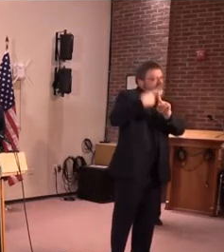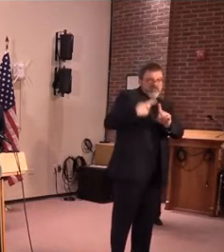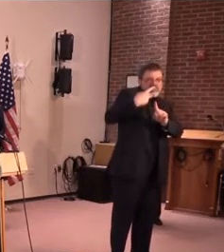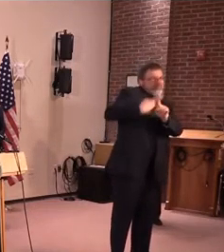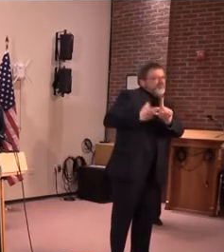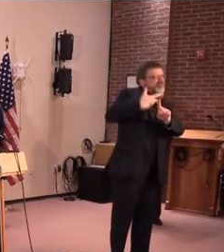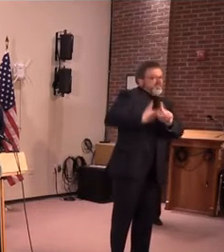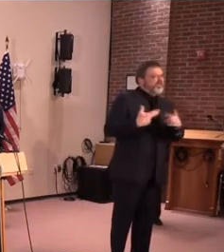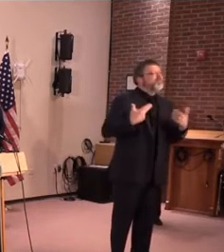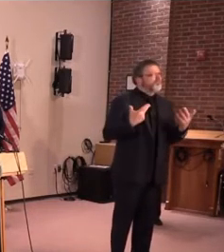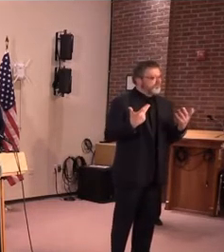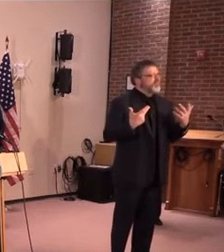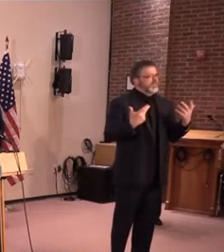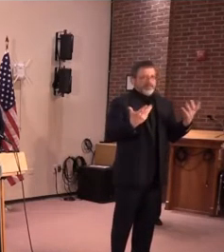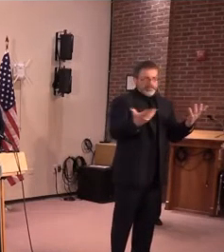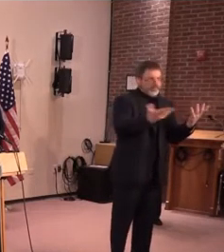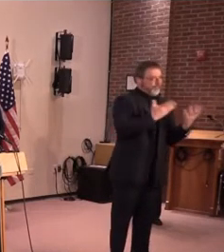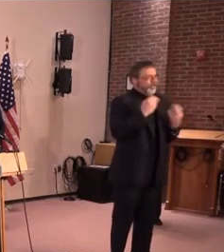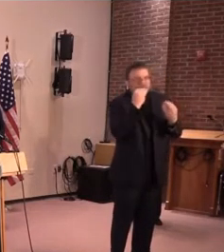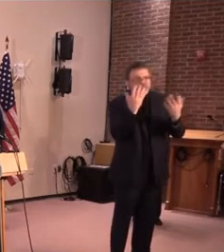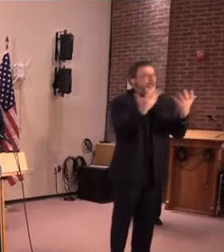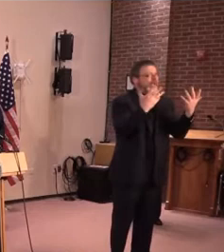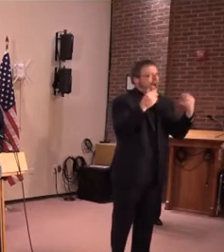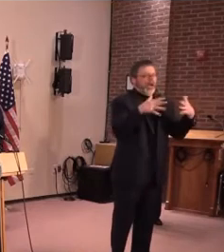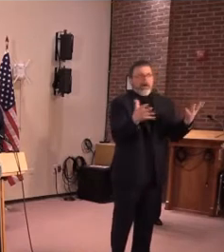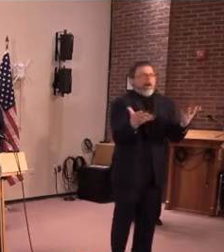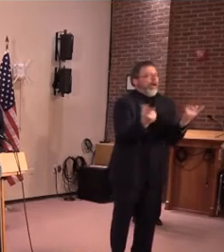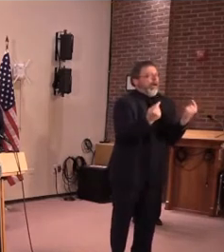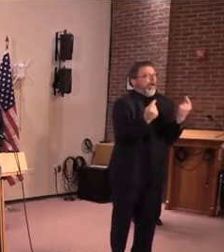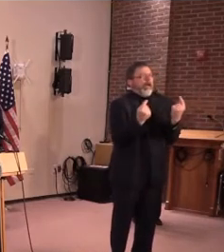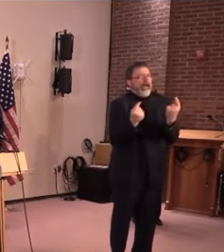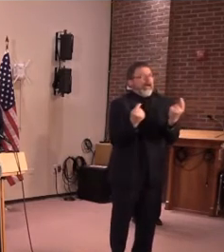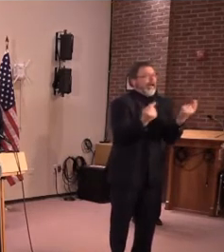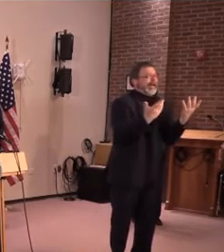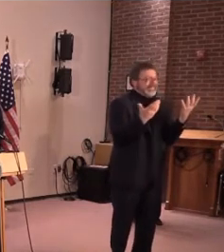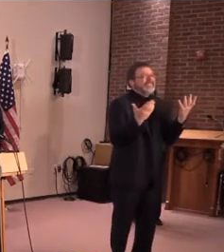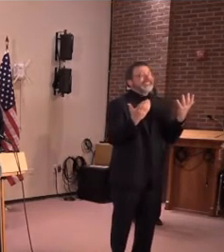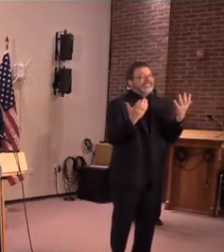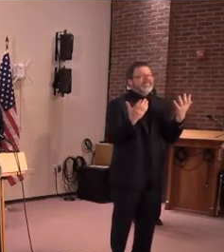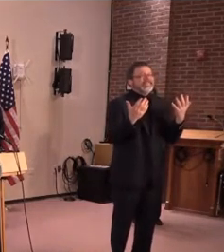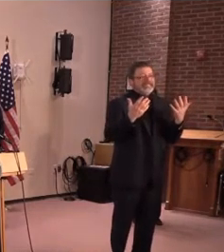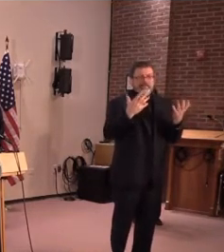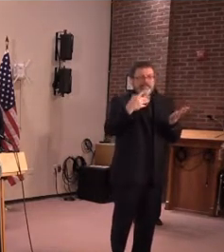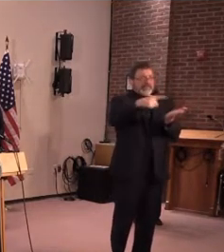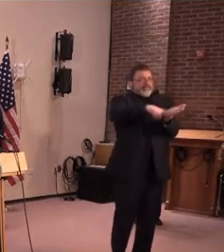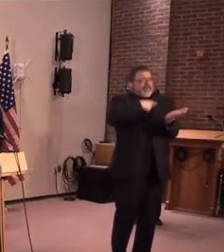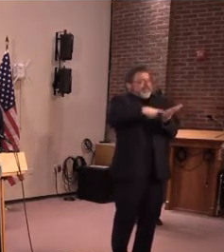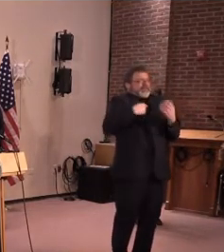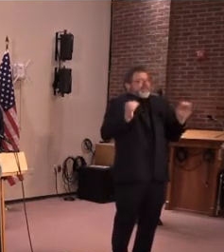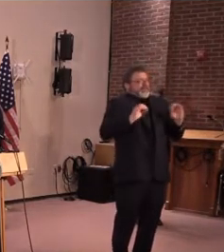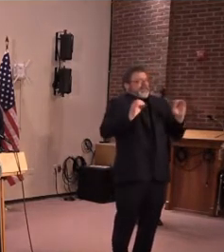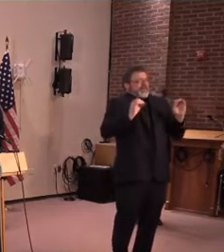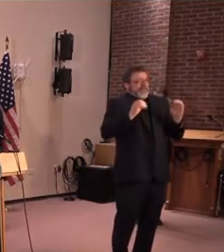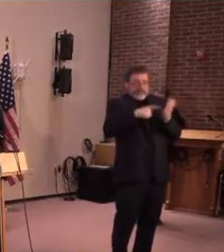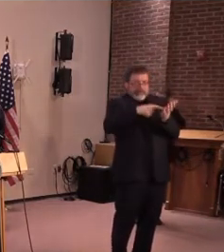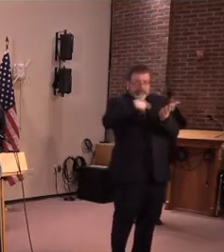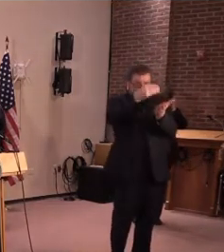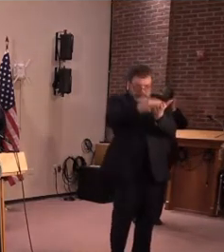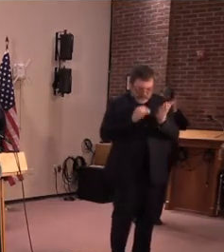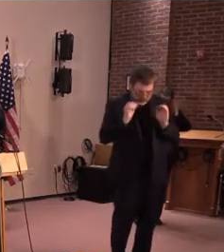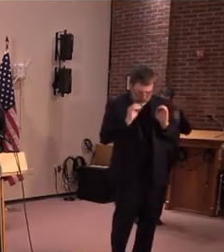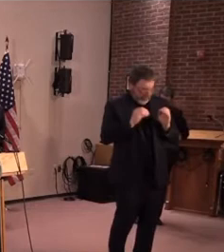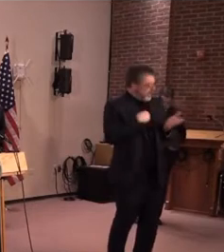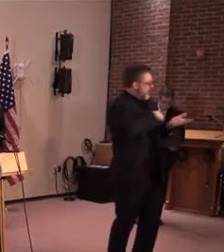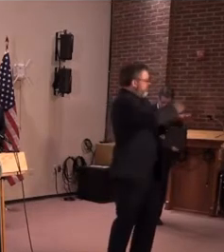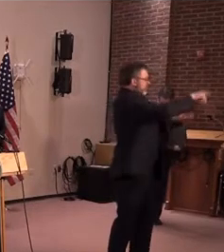landlords across the state are not receiving full rental payments necessary to pay their own bills and maintain their buildings. If we don't act, there